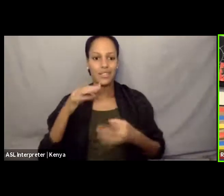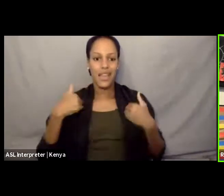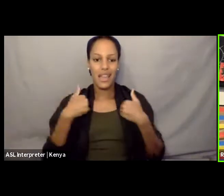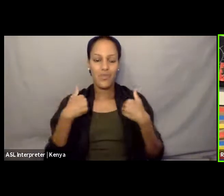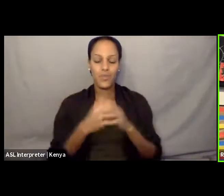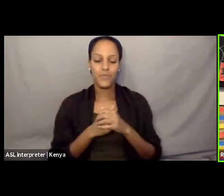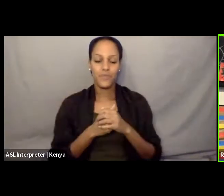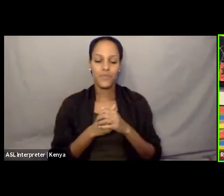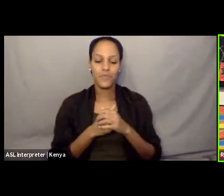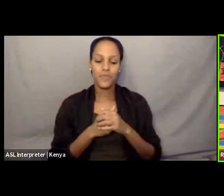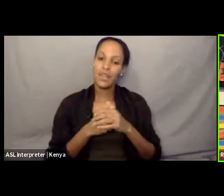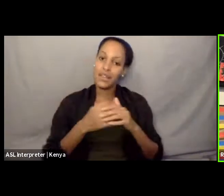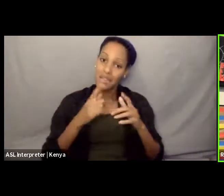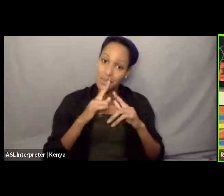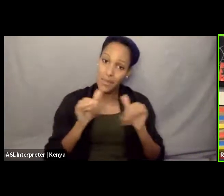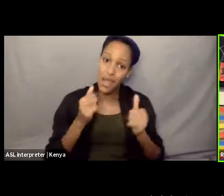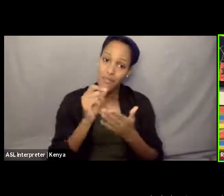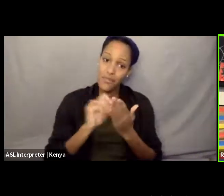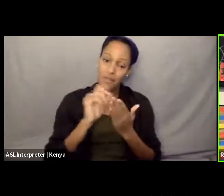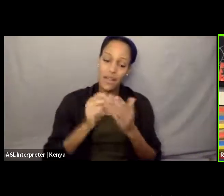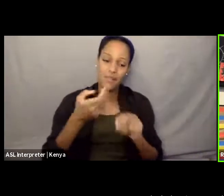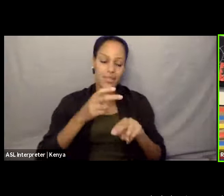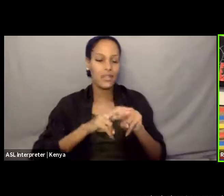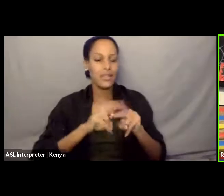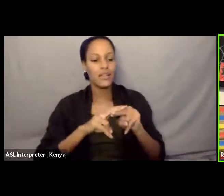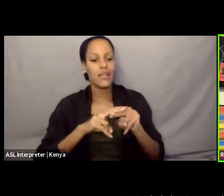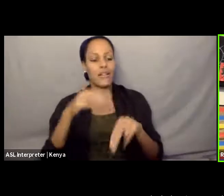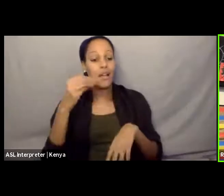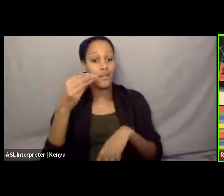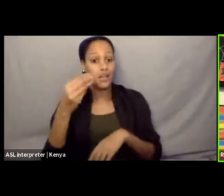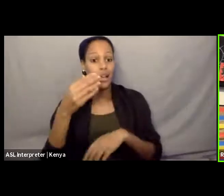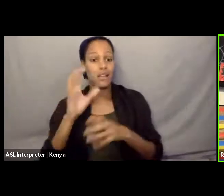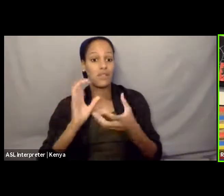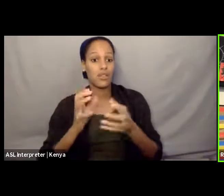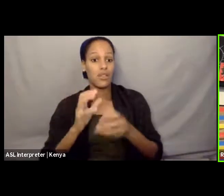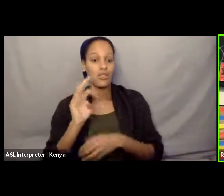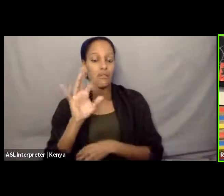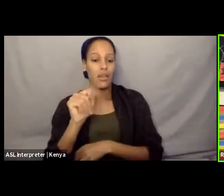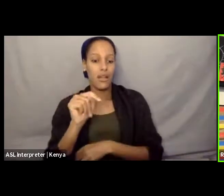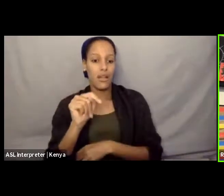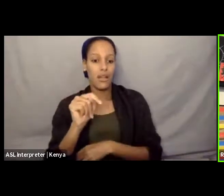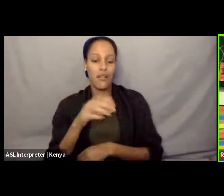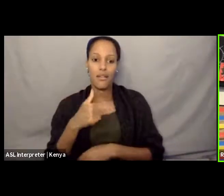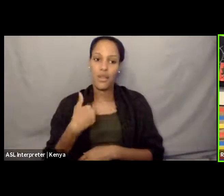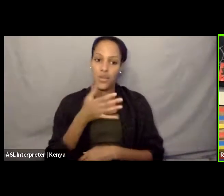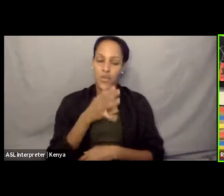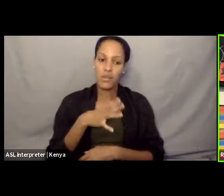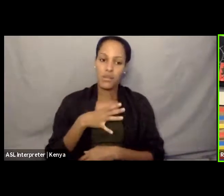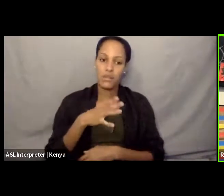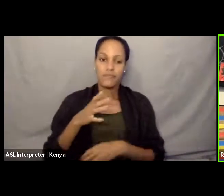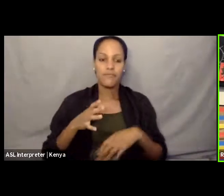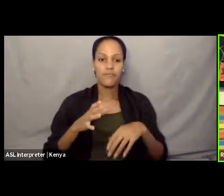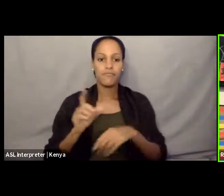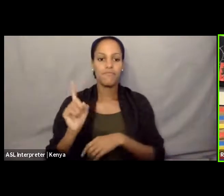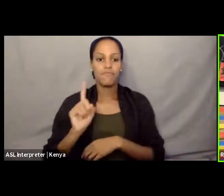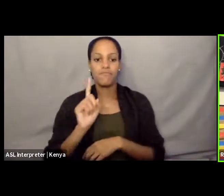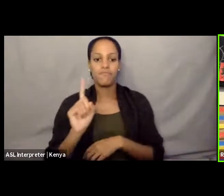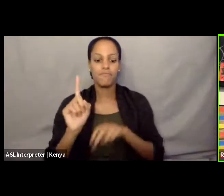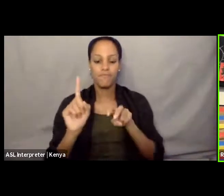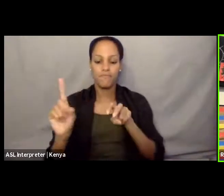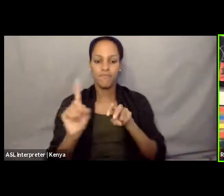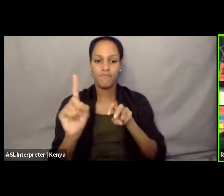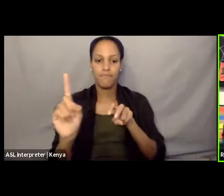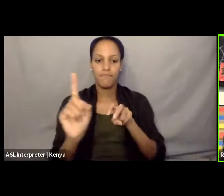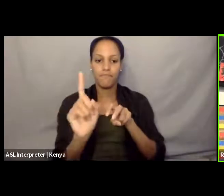While I'm writing this, sitting on the curb outside the laundromat, a young woman walked by wearing a winter cat